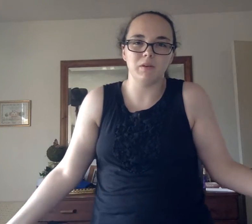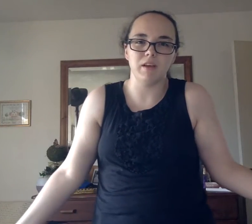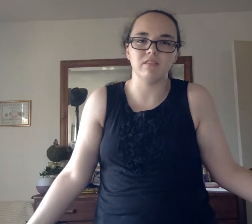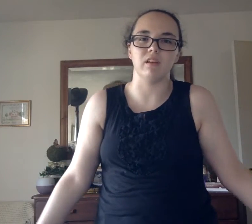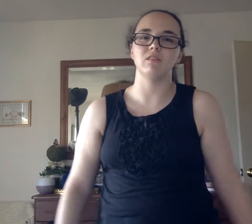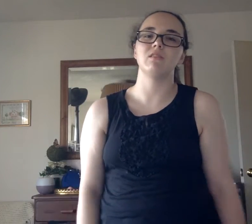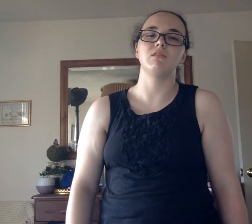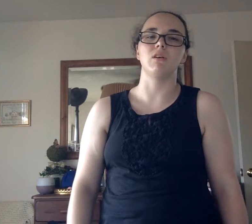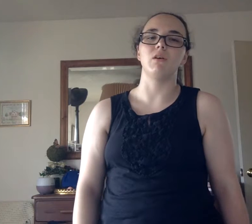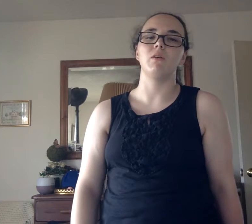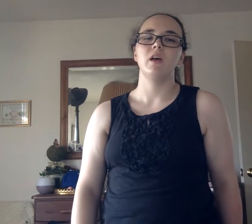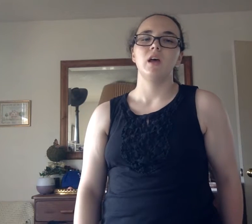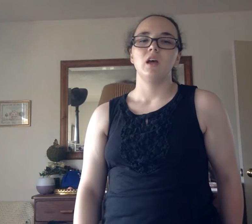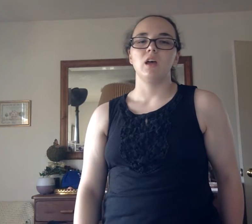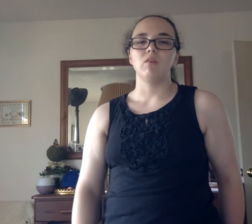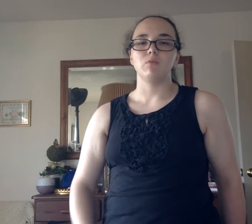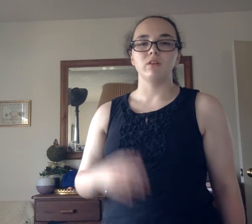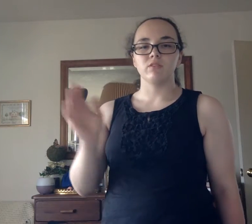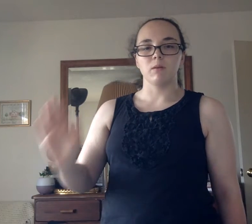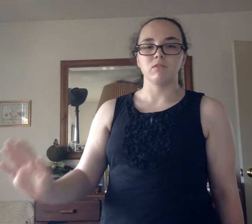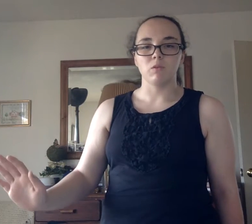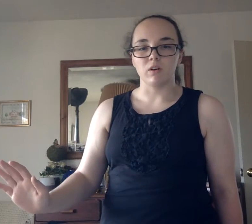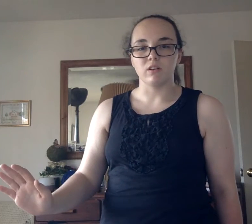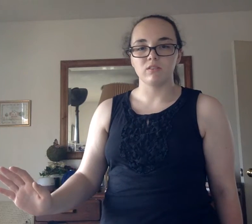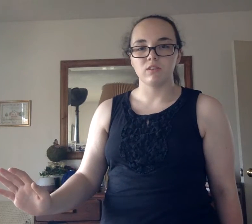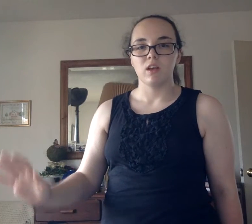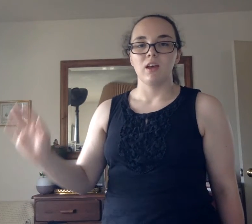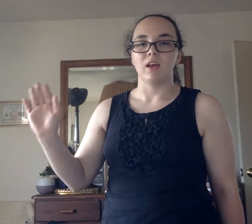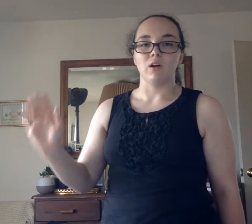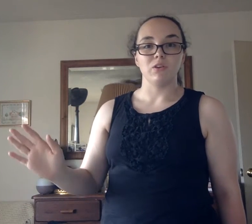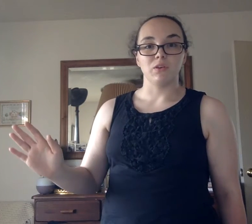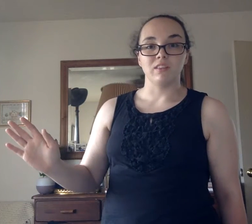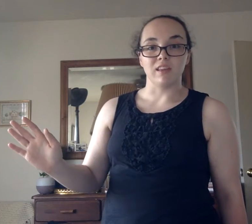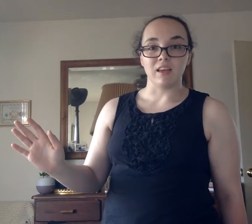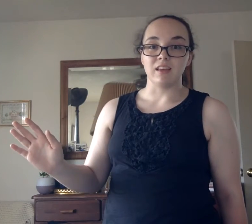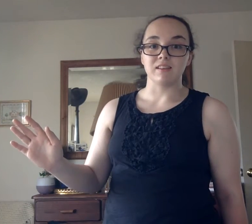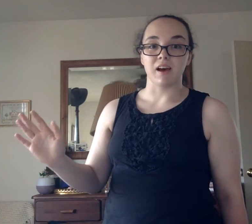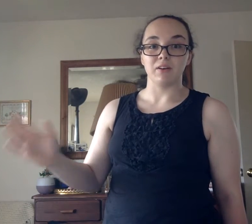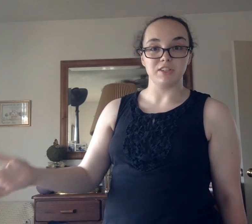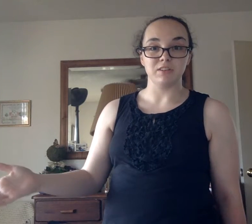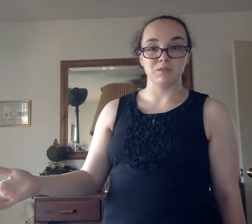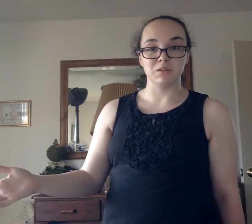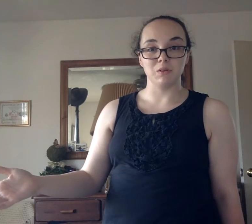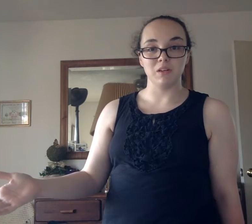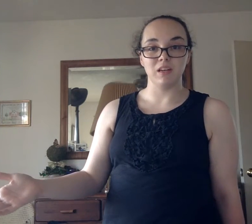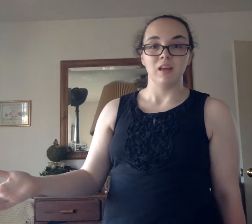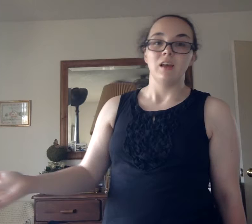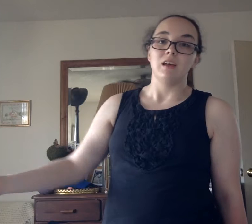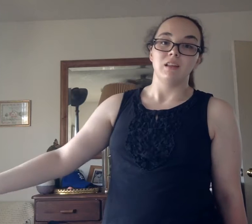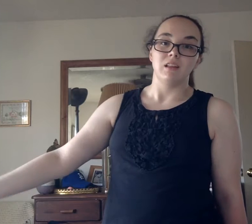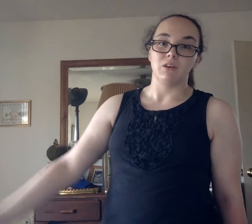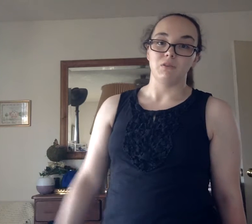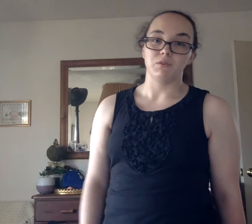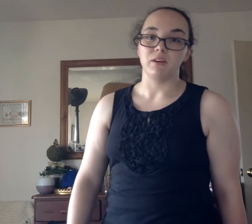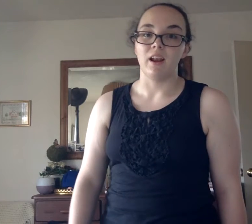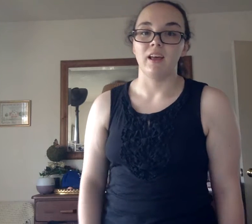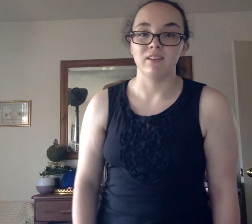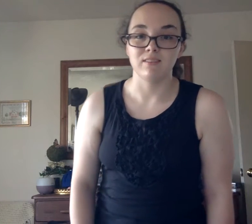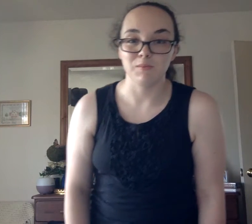make sense. So if worst comes to worst and all you can think is how to gesture to it, go for it, and